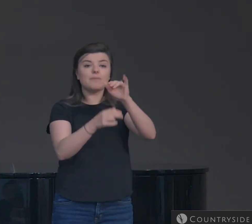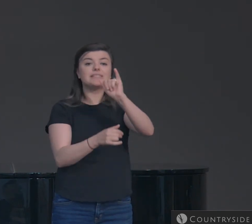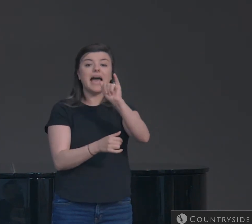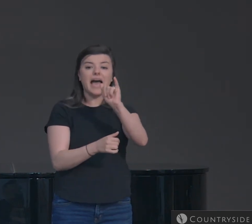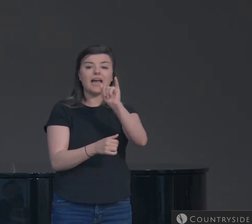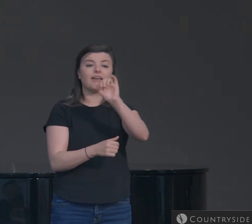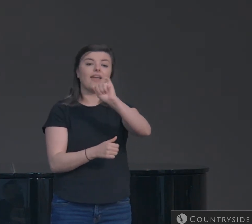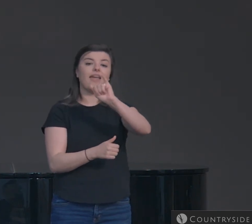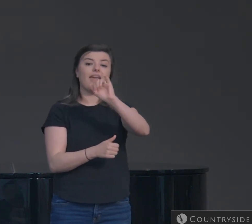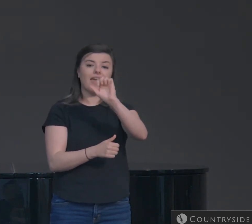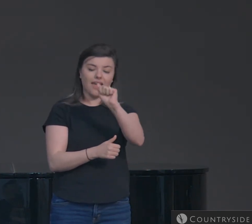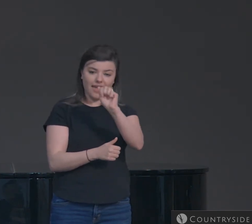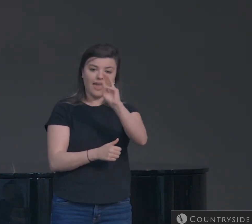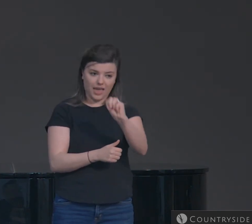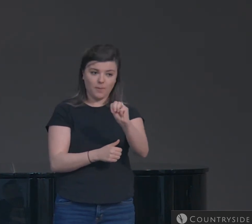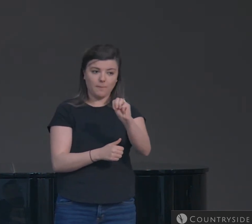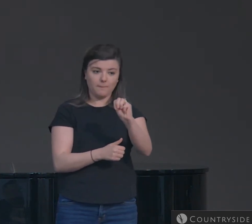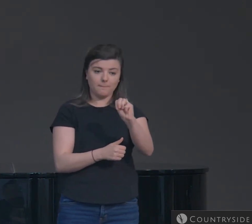is